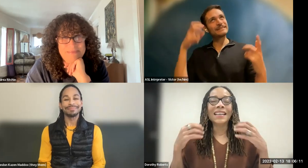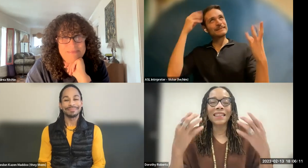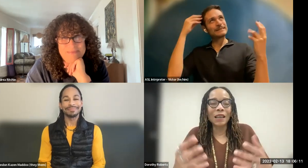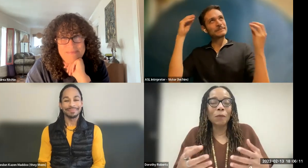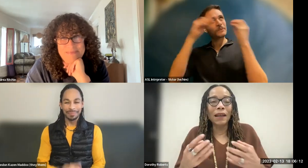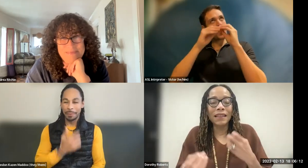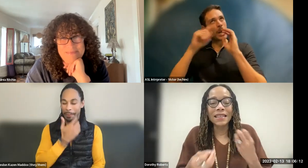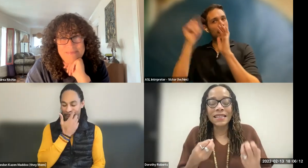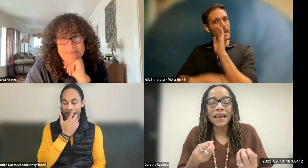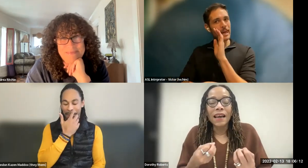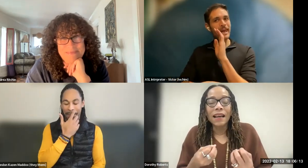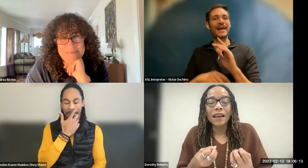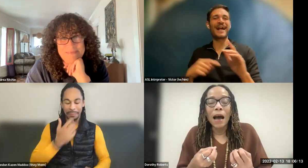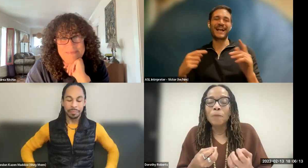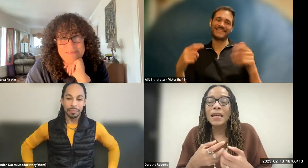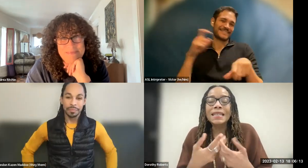but to think about this